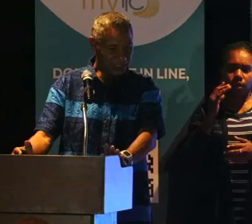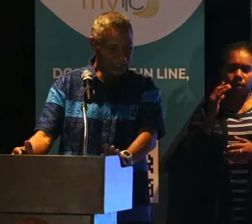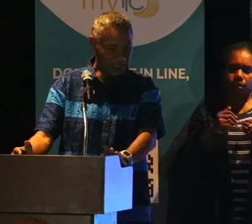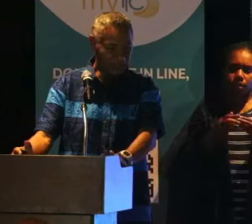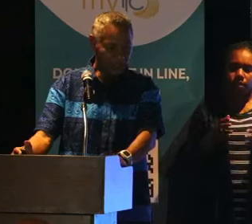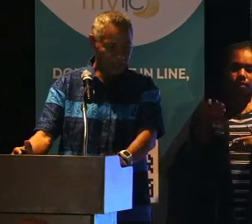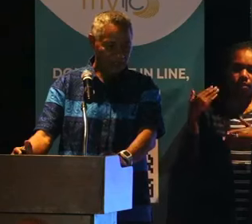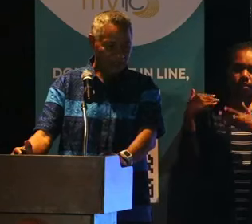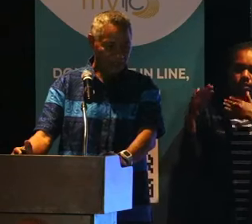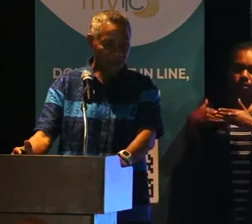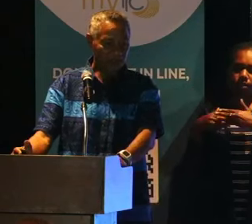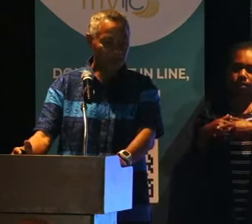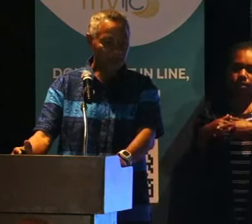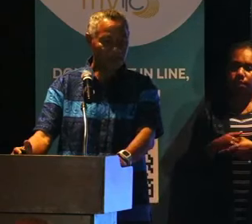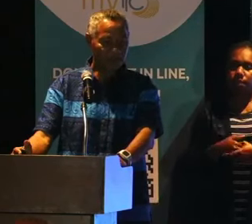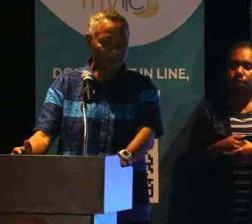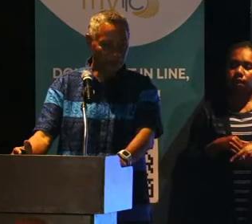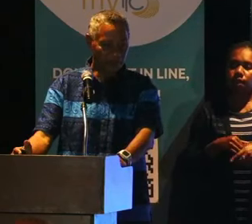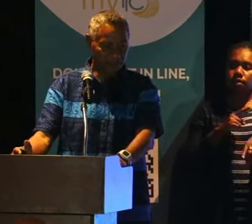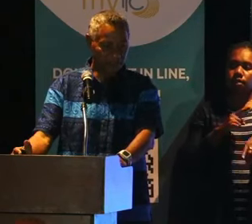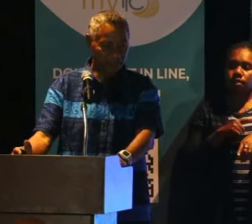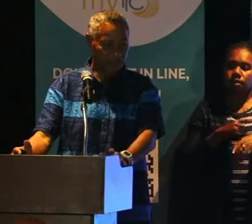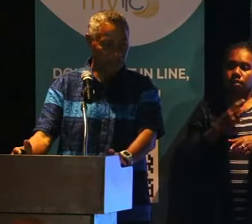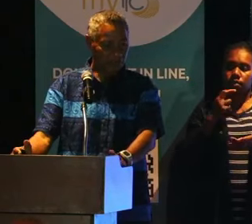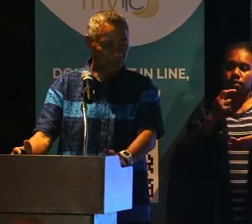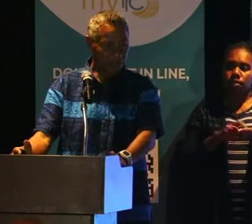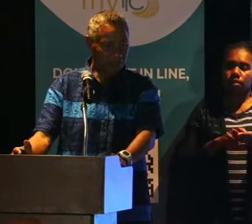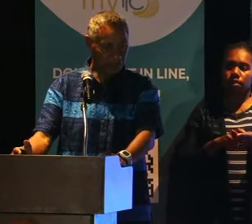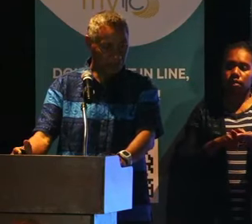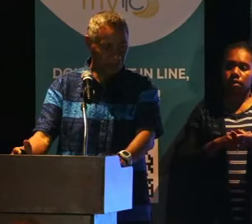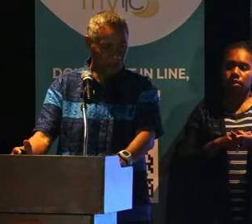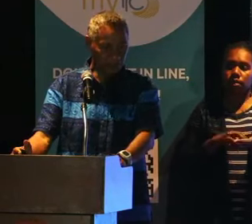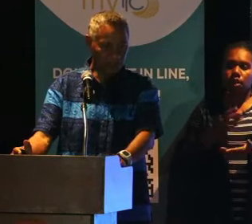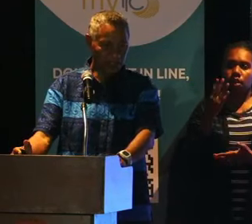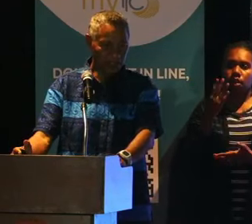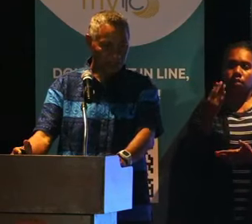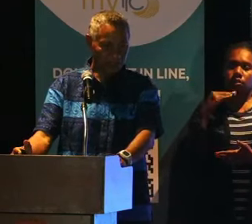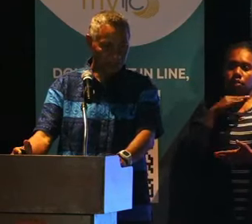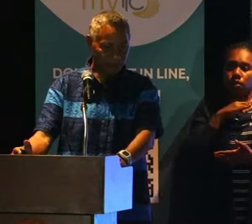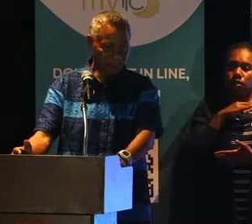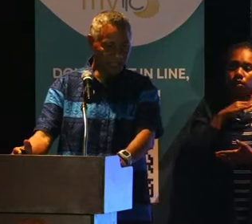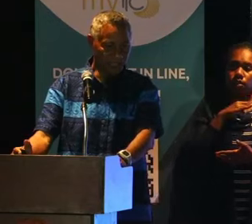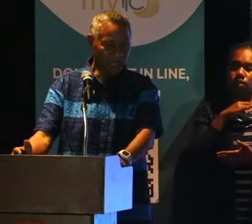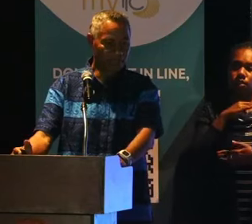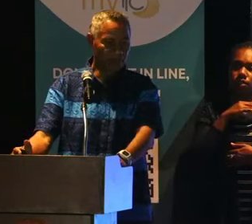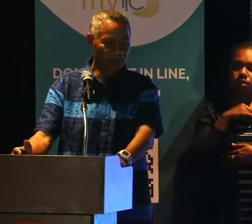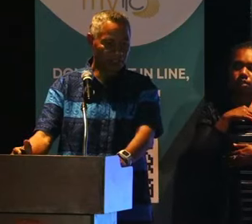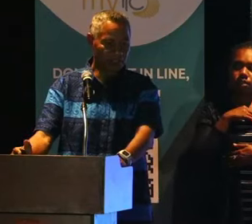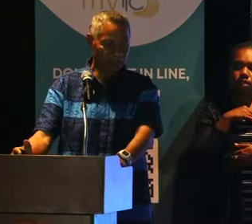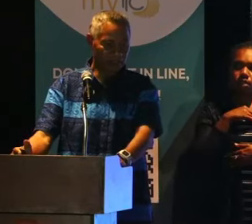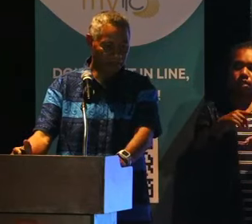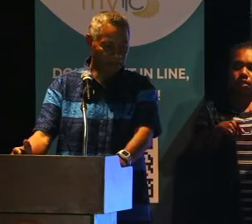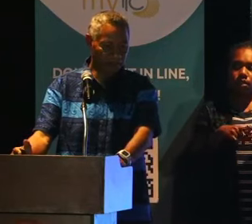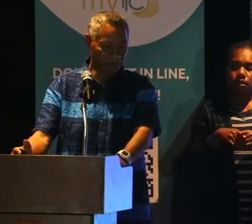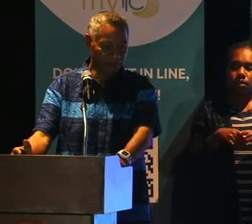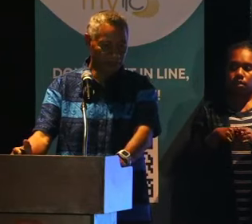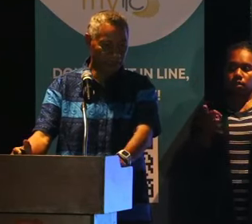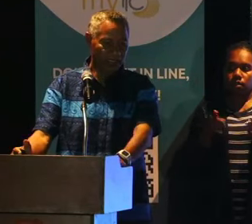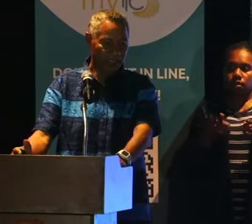During that time, registered more than 500 cooperatives, cash crops, retail stores, credit facilities and other cooperatives,